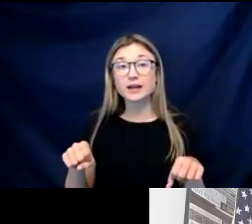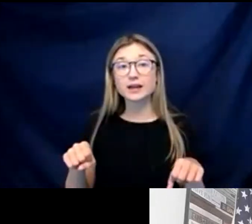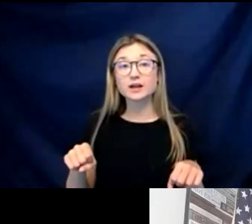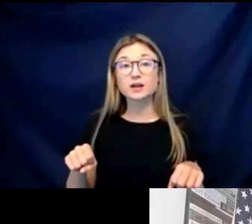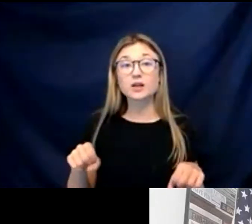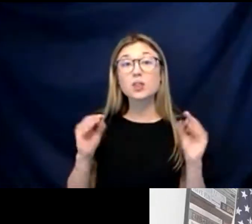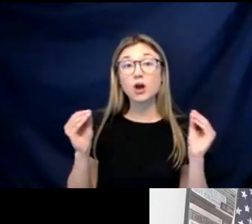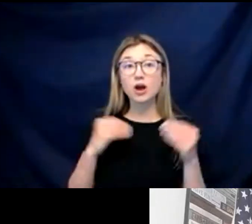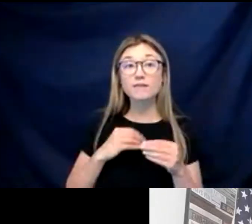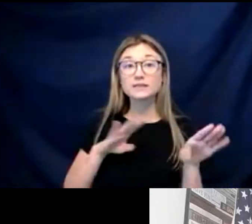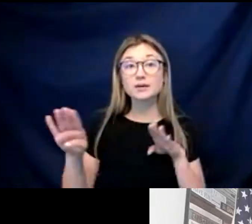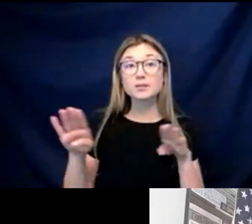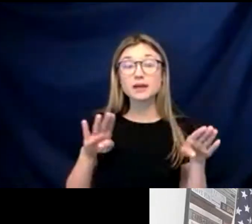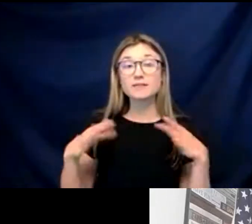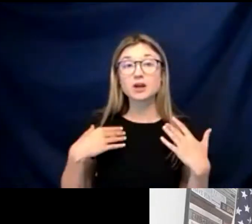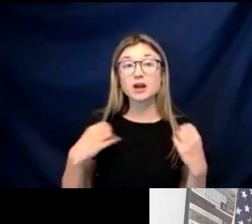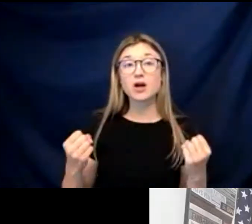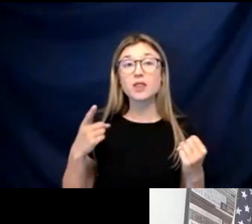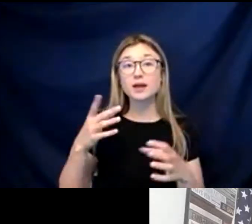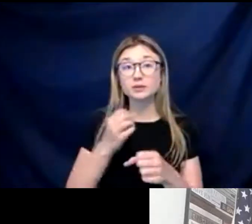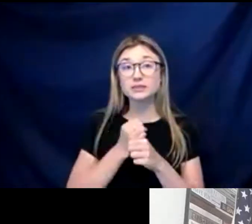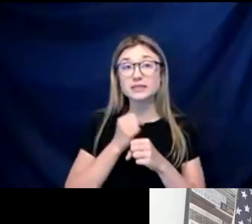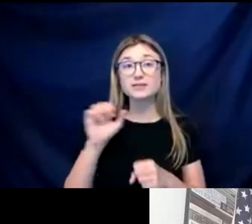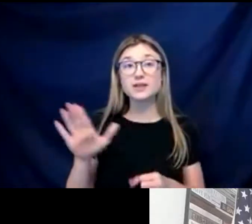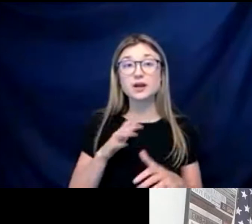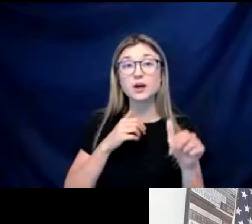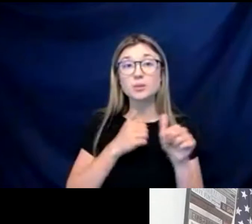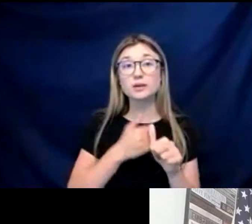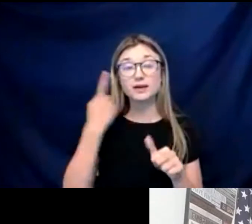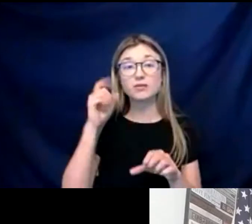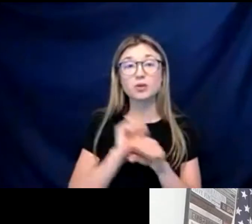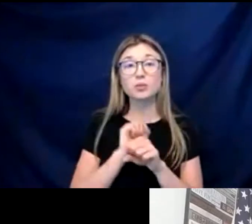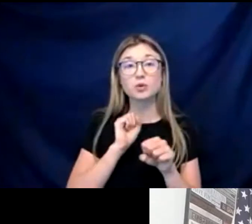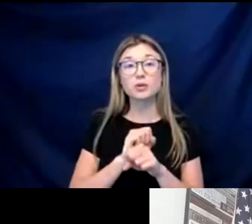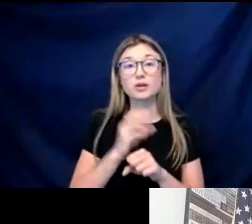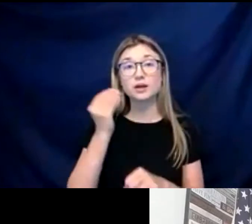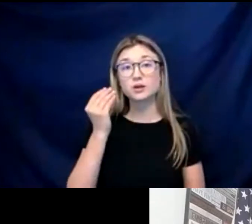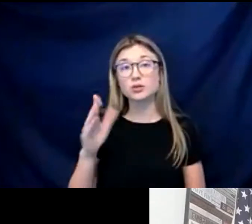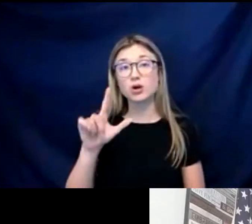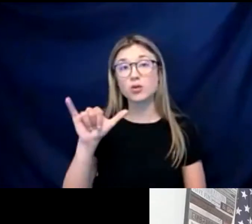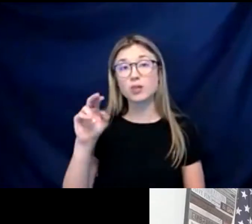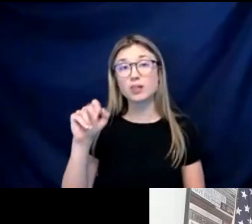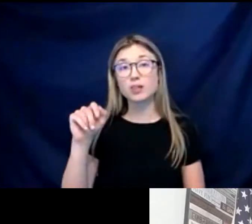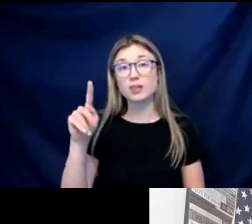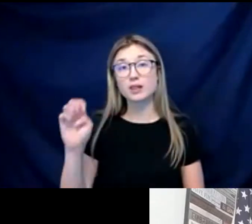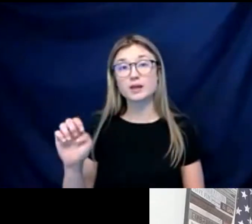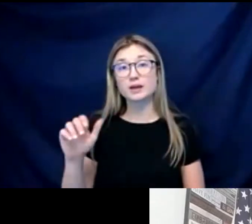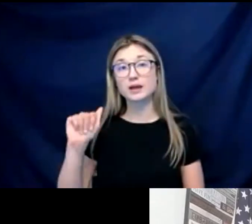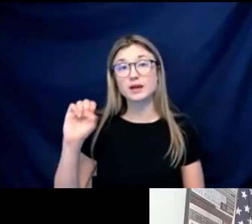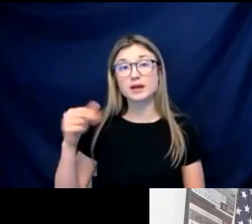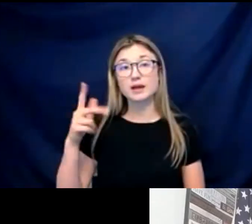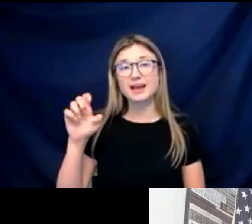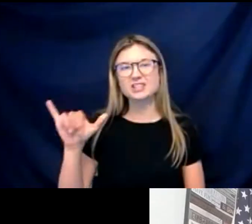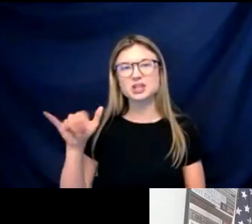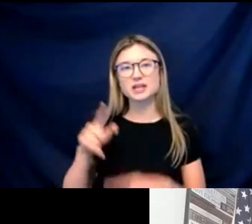Behavioral Health, I received their update for employment. So just let you know, Lynette, Ashley isn't going to be able to be on,